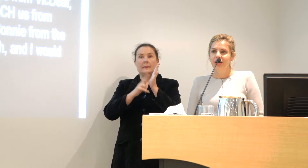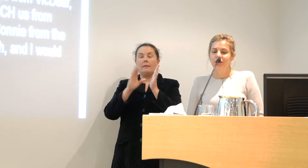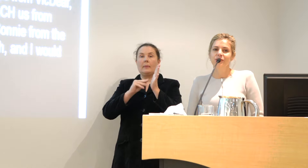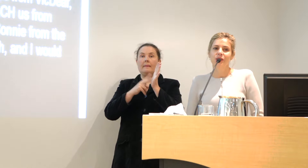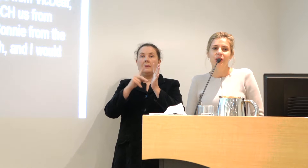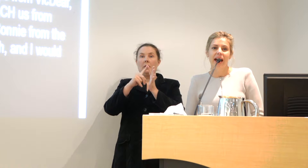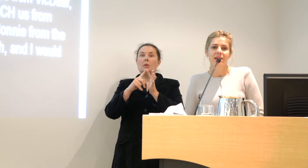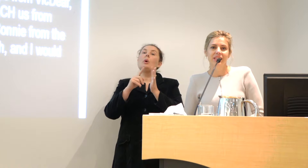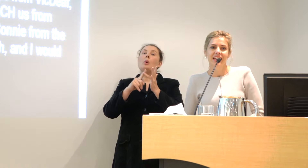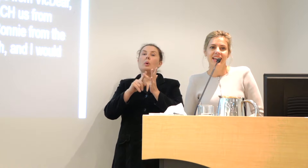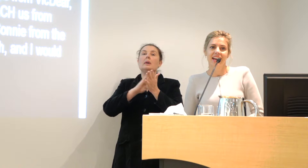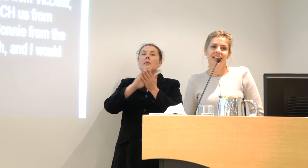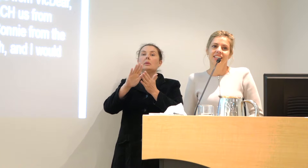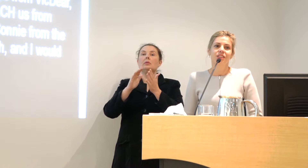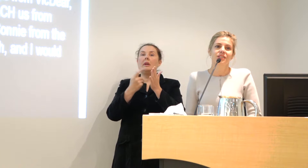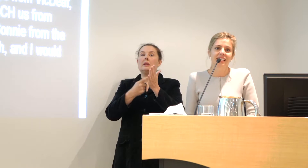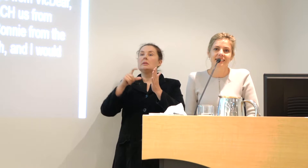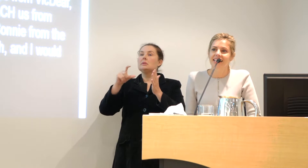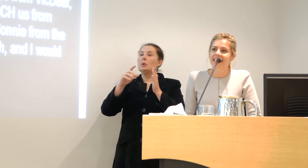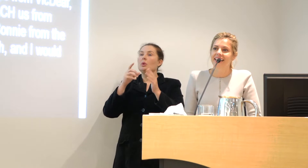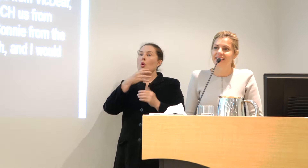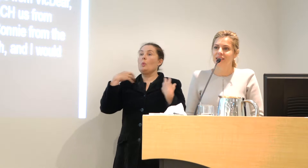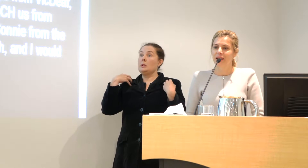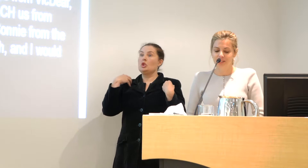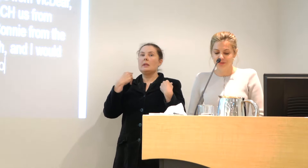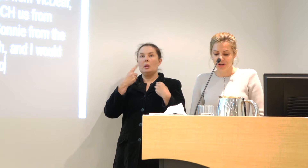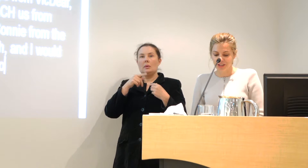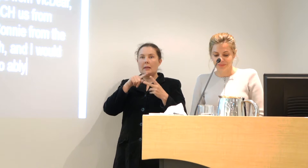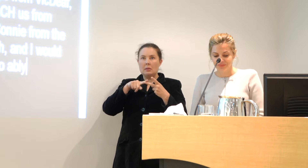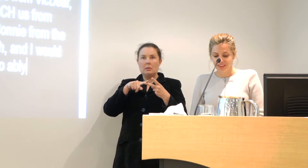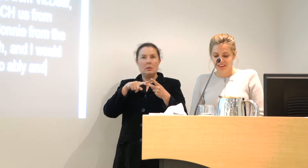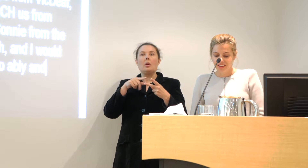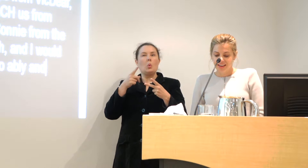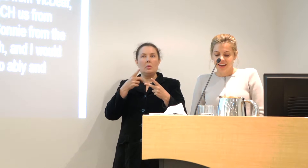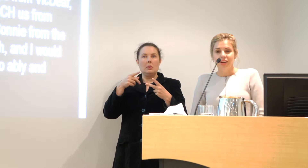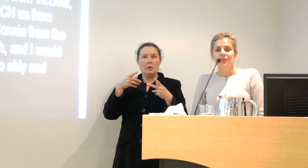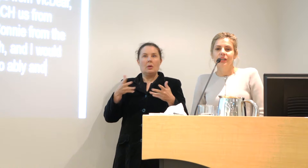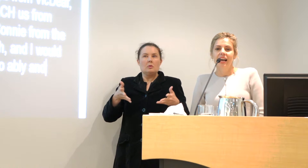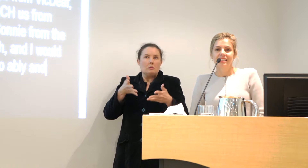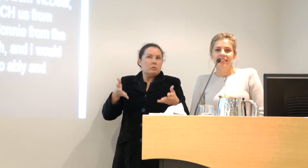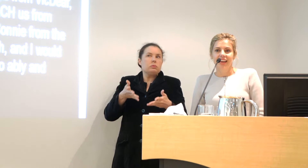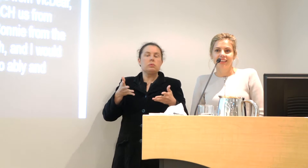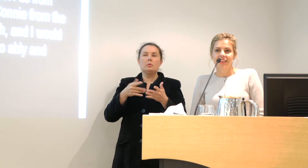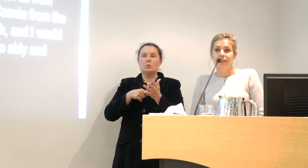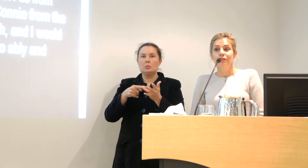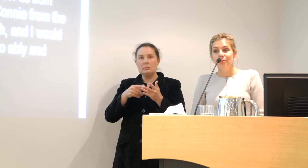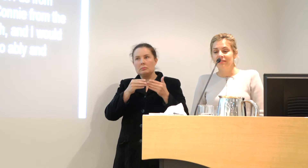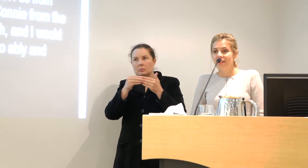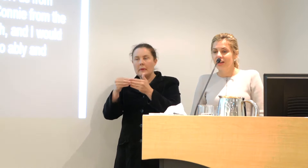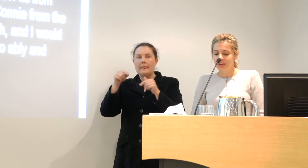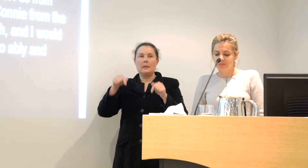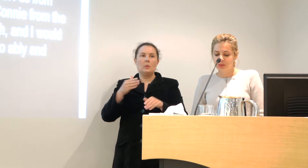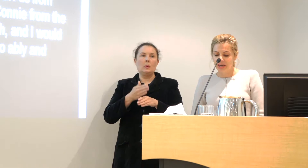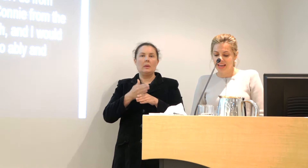Commission, who have so ably and enthusiastically led this piece of work. I'd also like to thank a